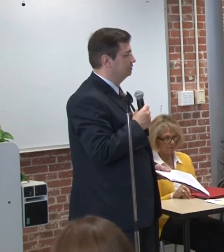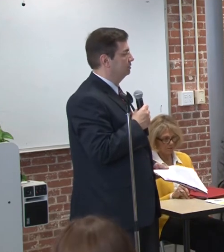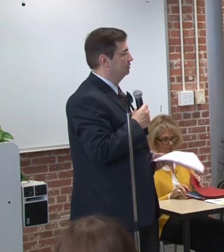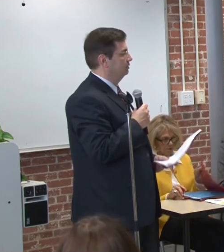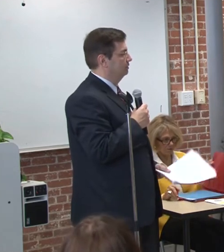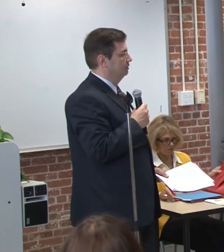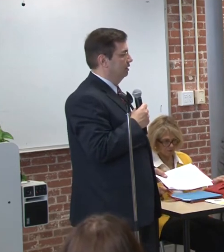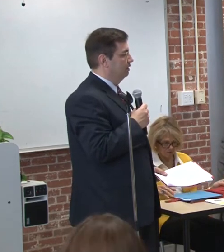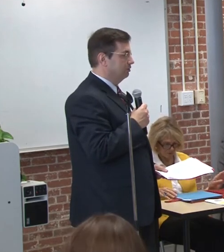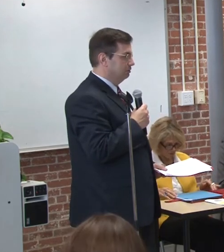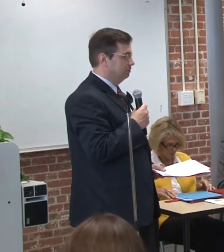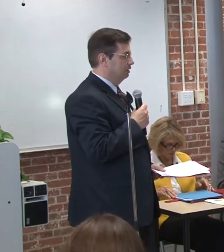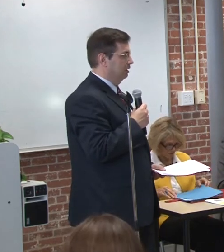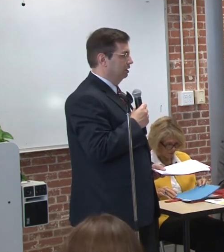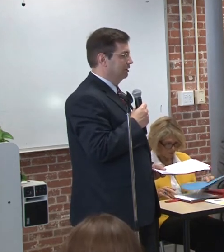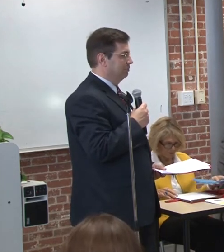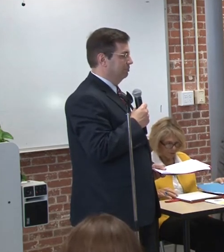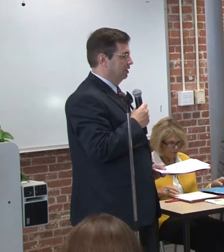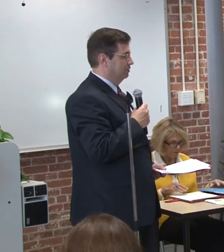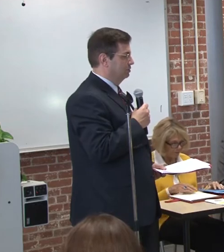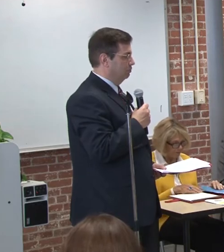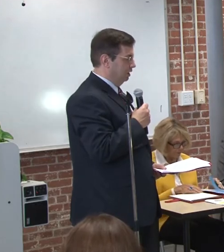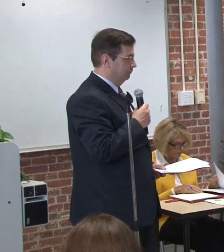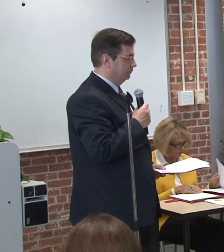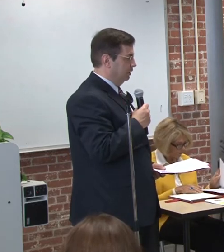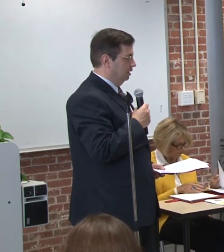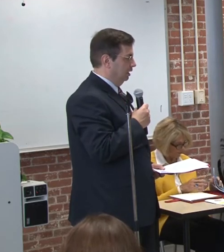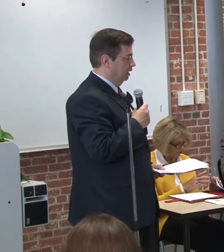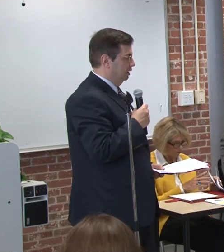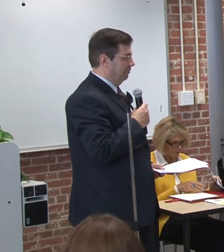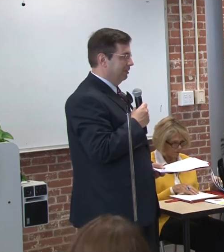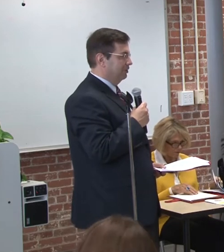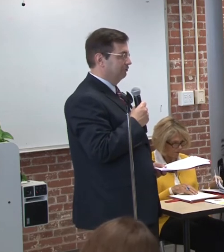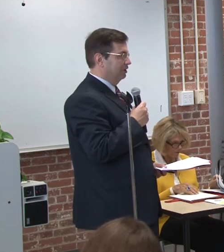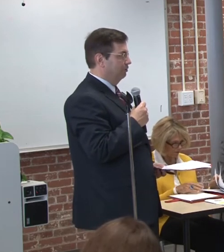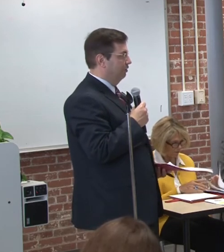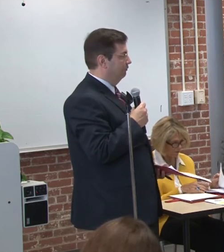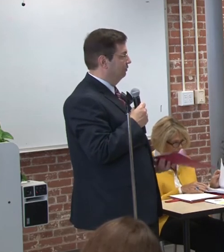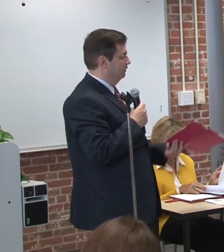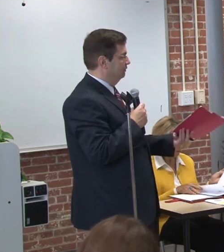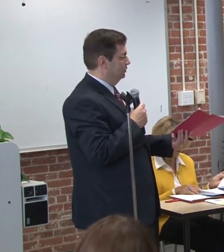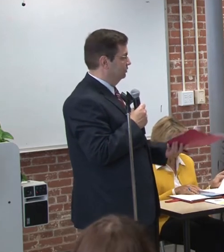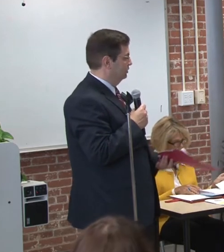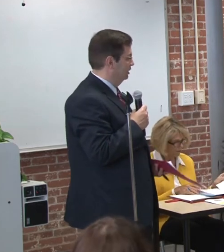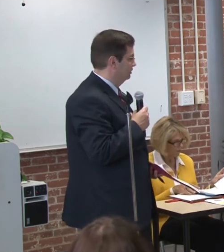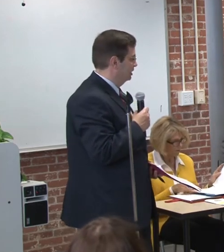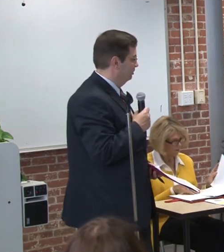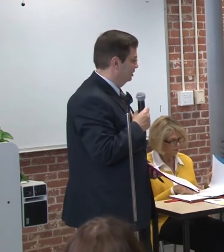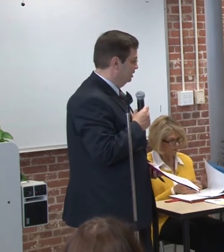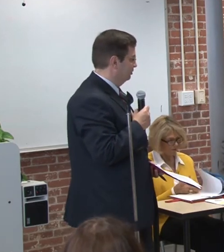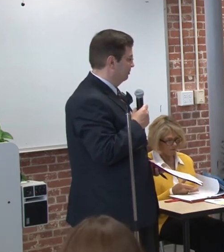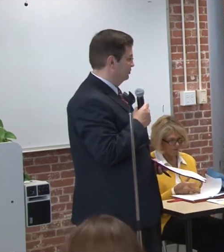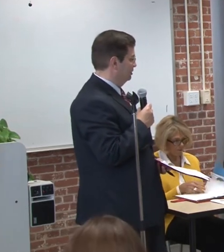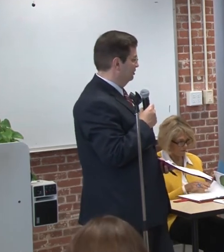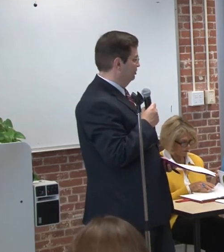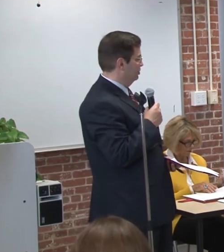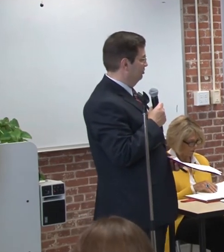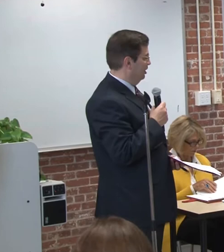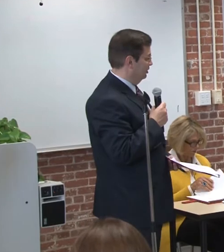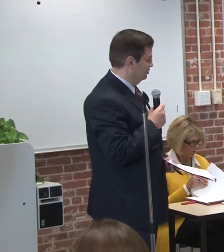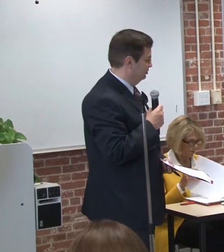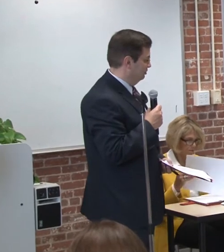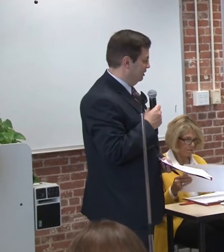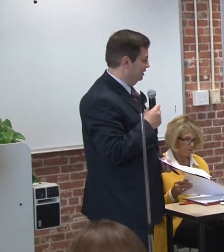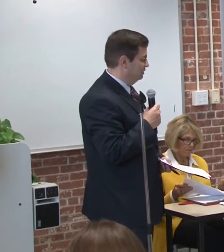employers, and other government partners as well. And I'm happy to say that all four of the individuals sitting at the table here represented